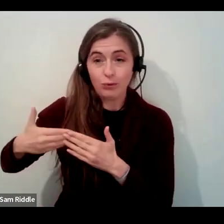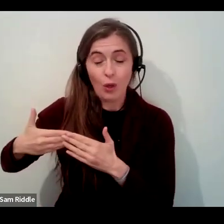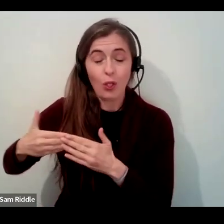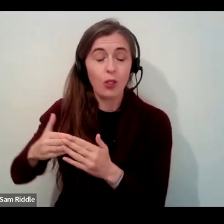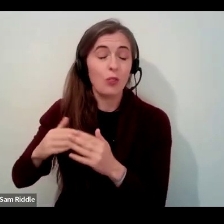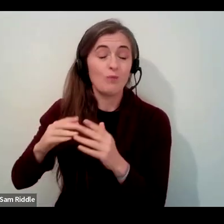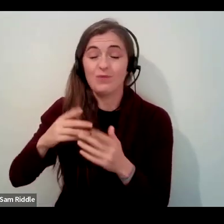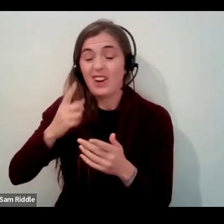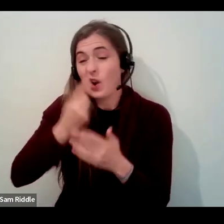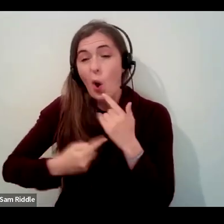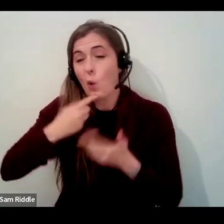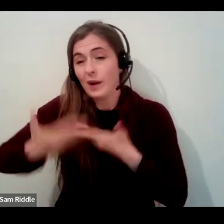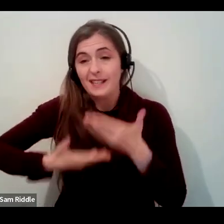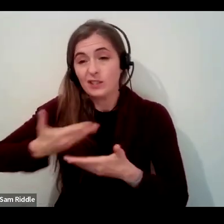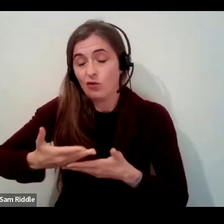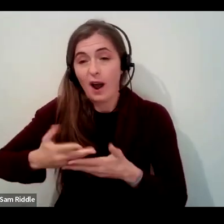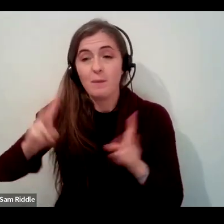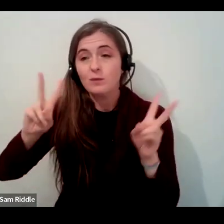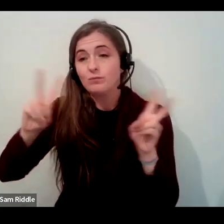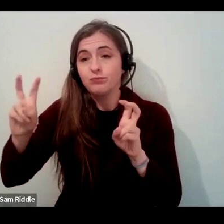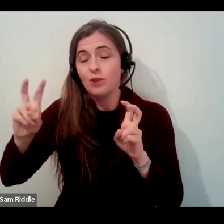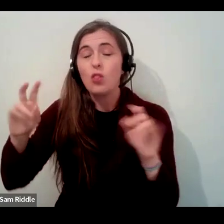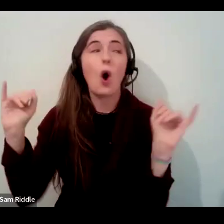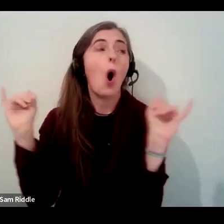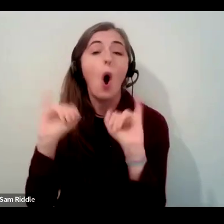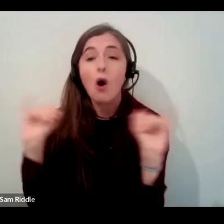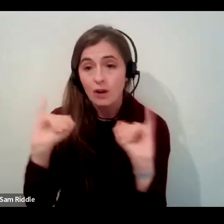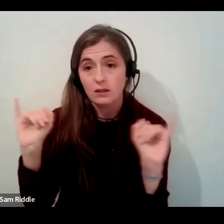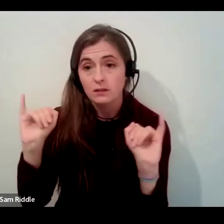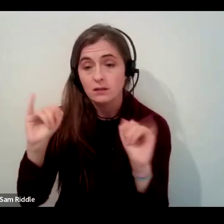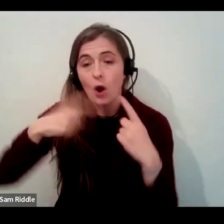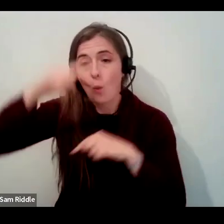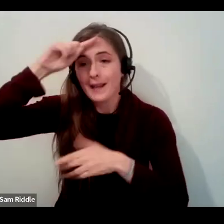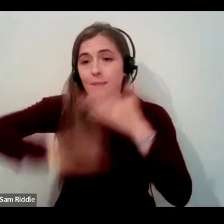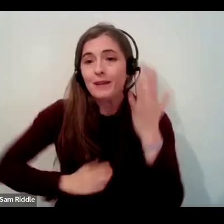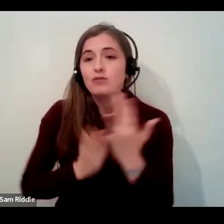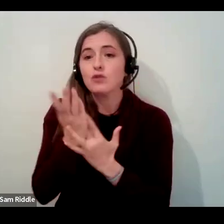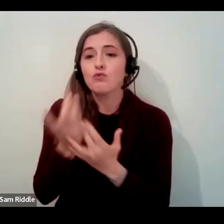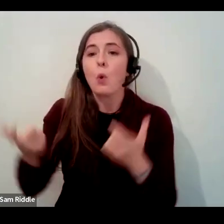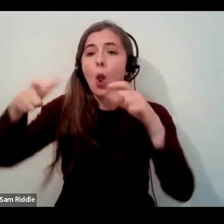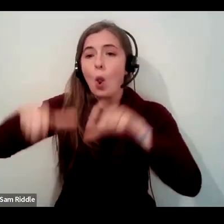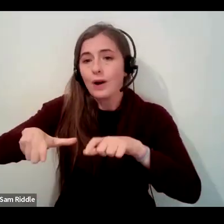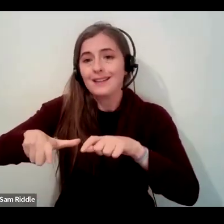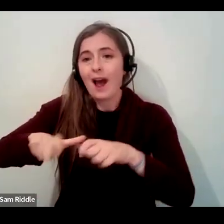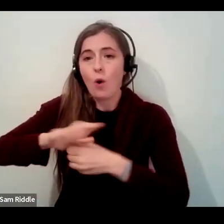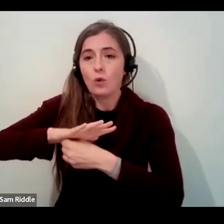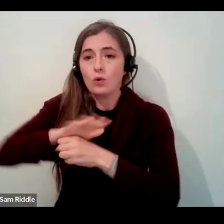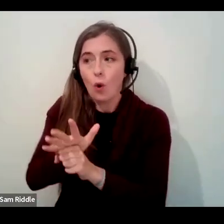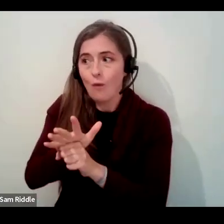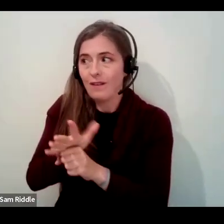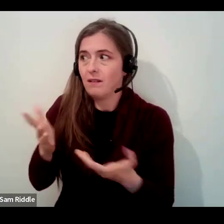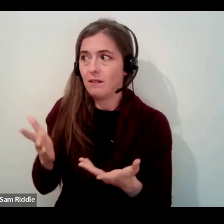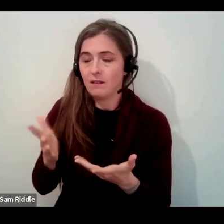horrors that people endured during lockdown and COVID, where people